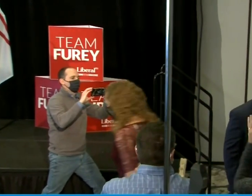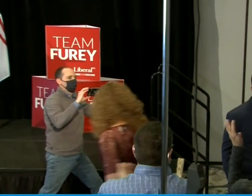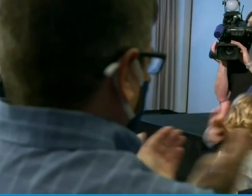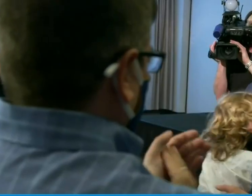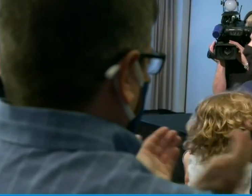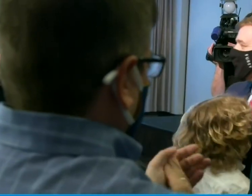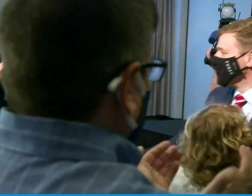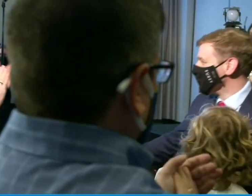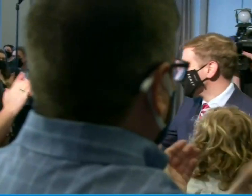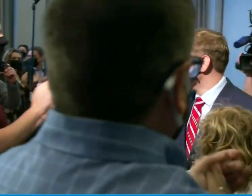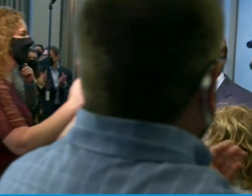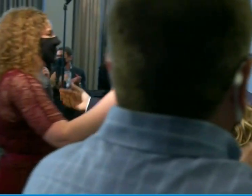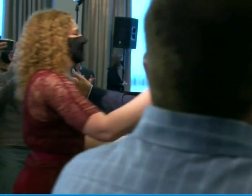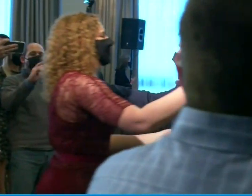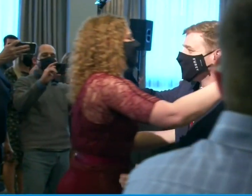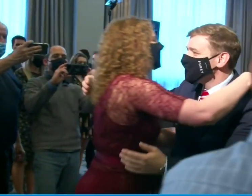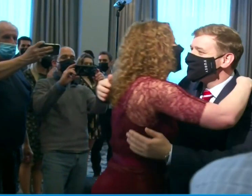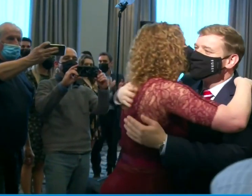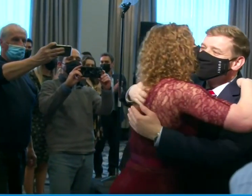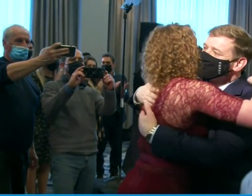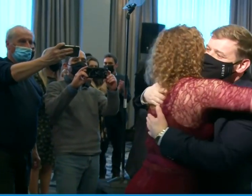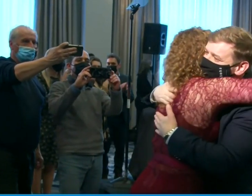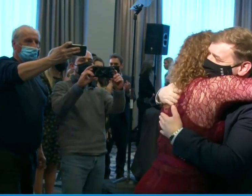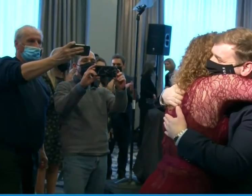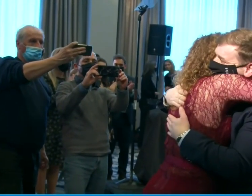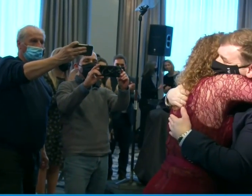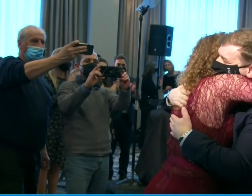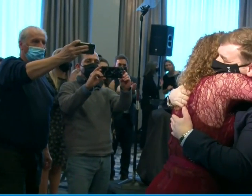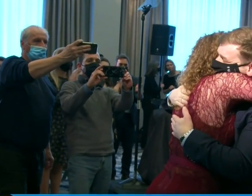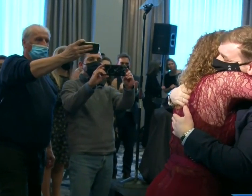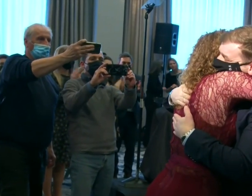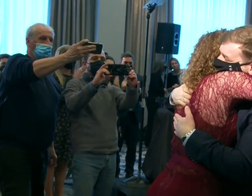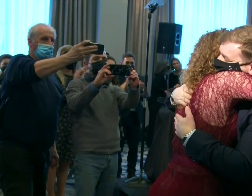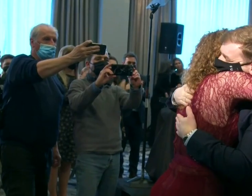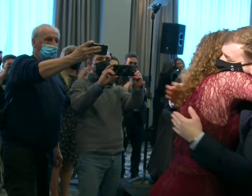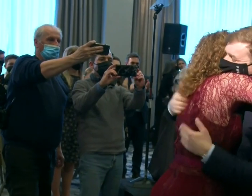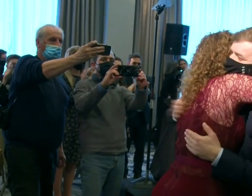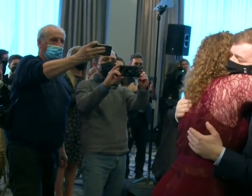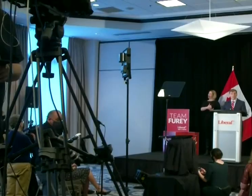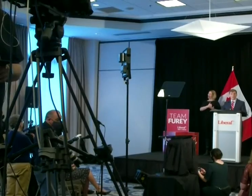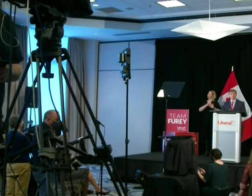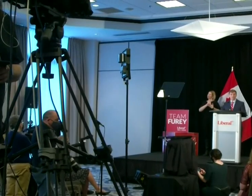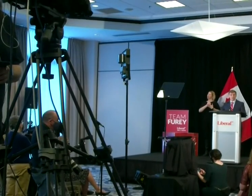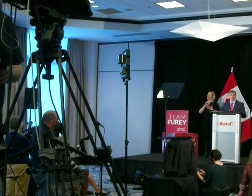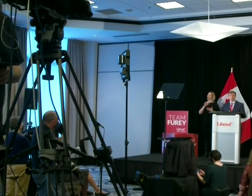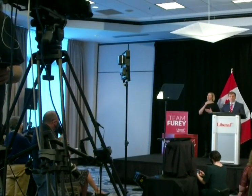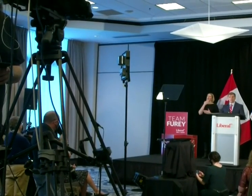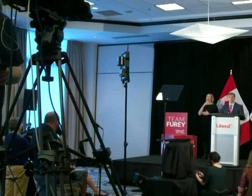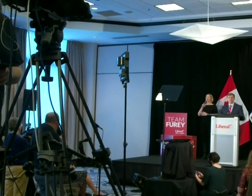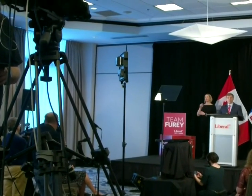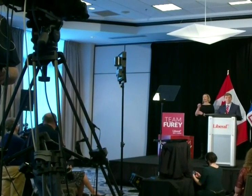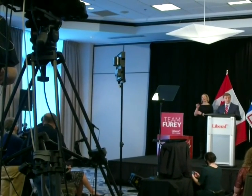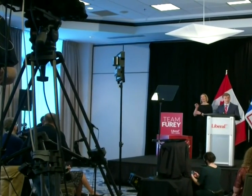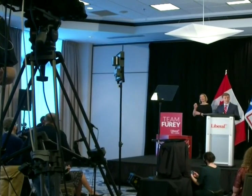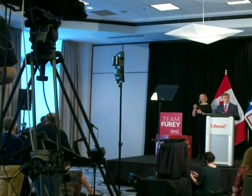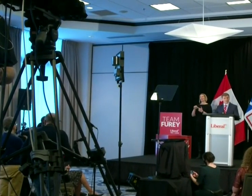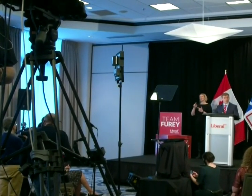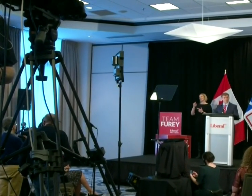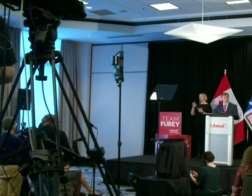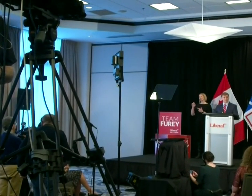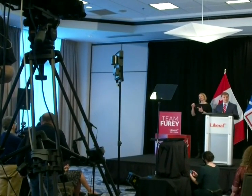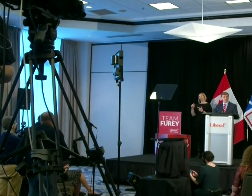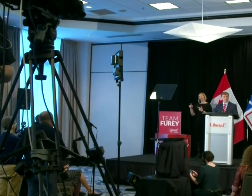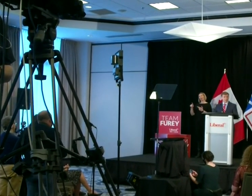Preliminary results show Furey's Liberal Party of Newfoundland and Labrador winning 22 of 40 seats in the province, boosting the Liberals from a